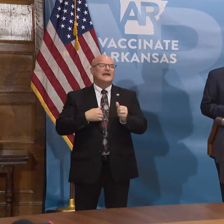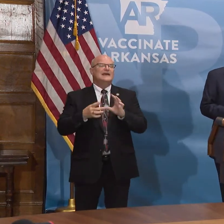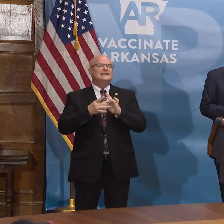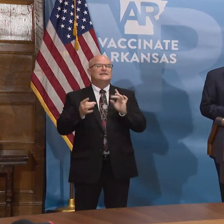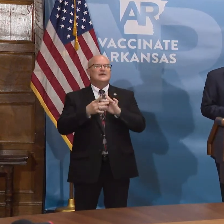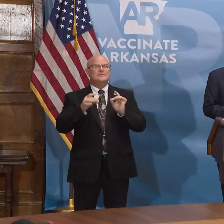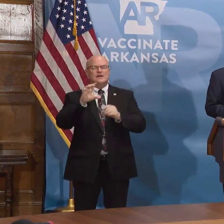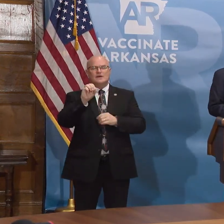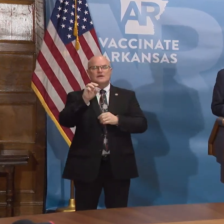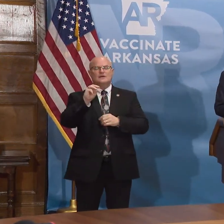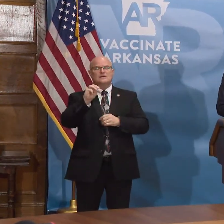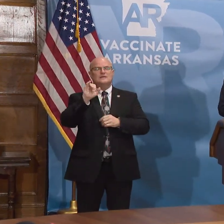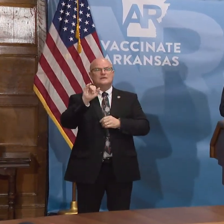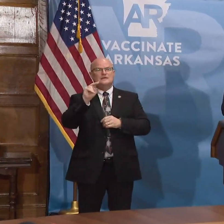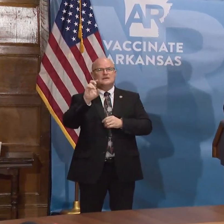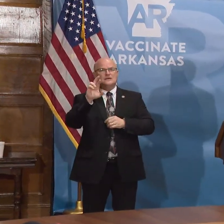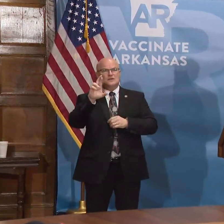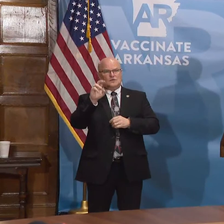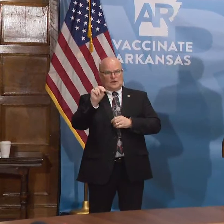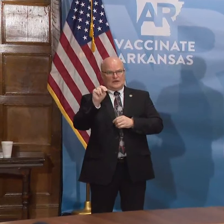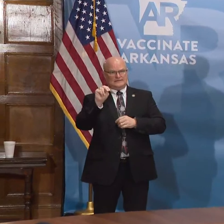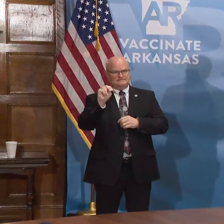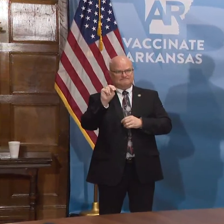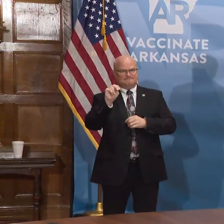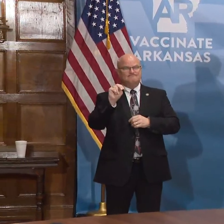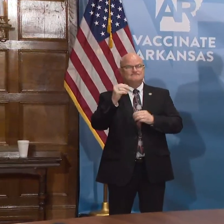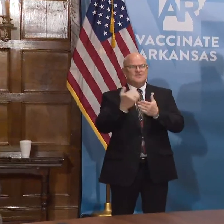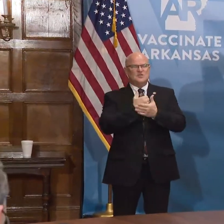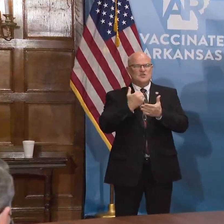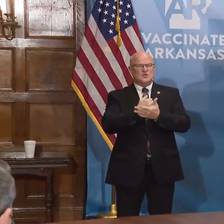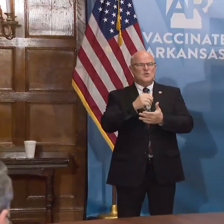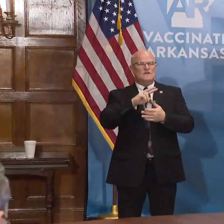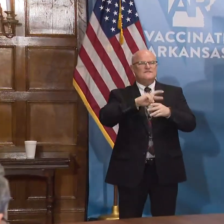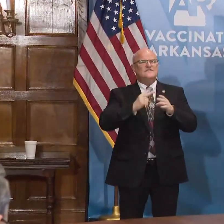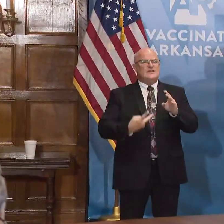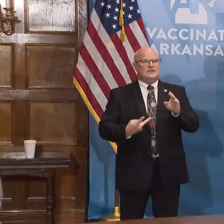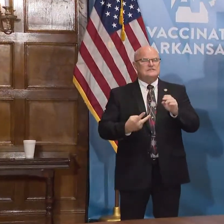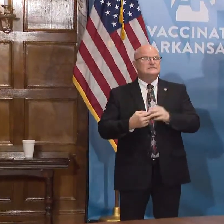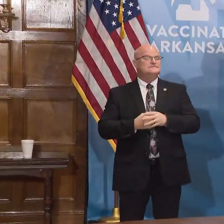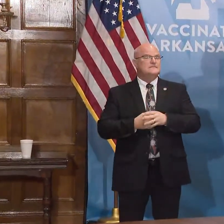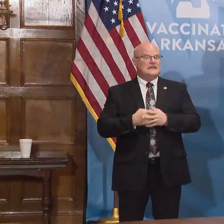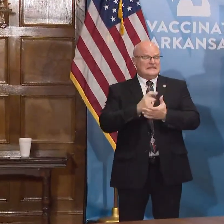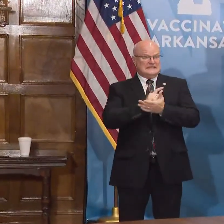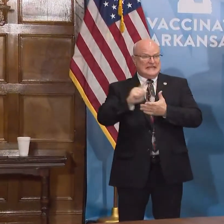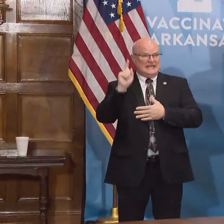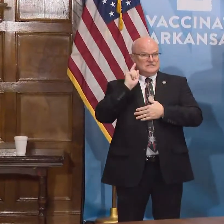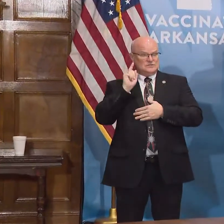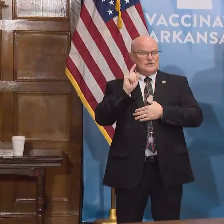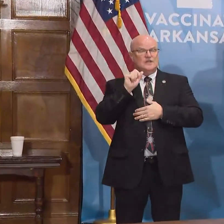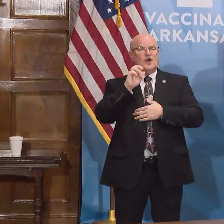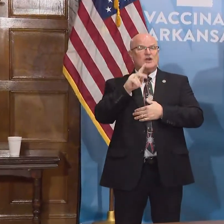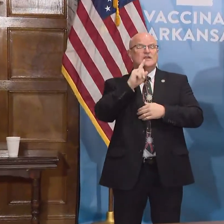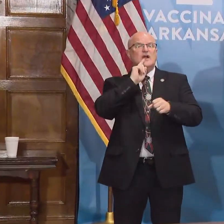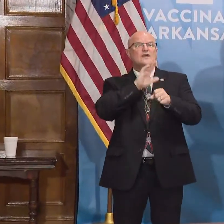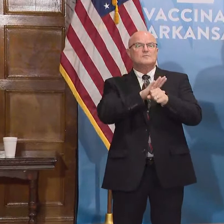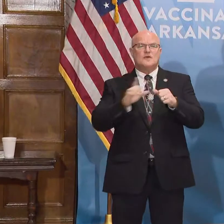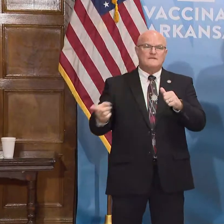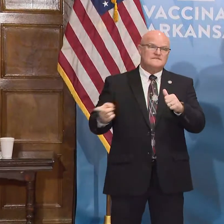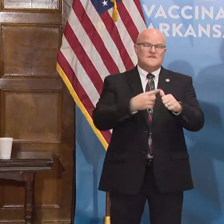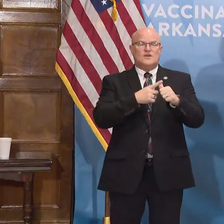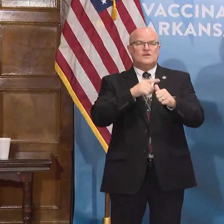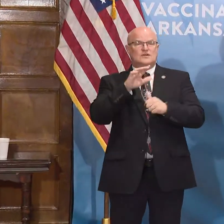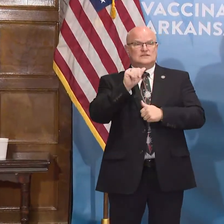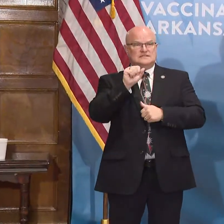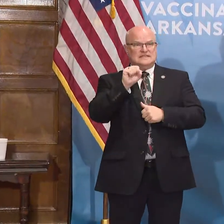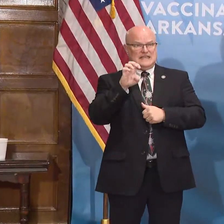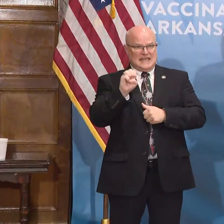about Omicron, the new variant. Last week, Arkansas confirmed its first case of